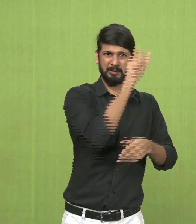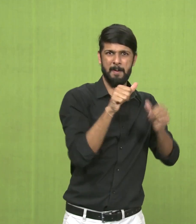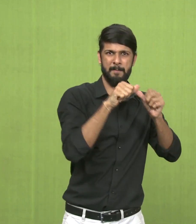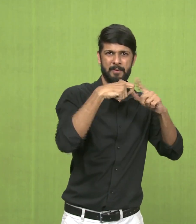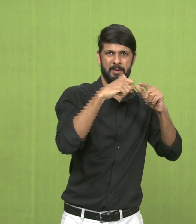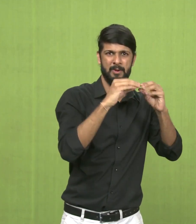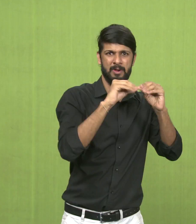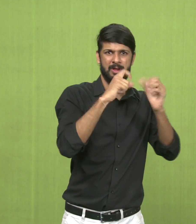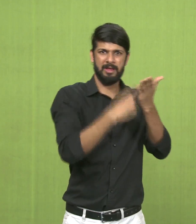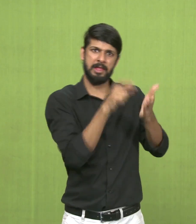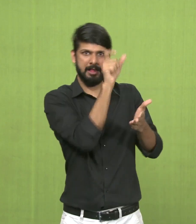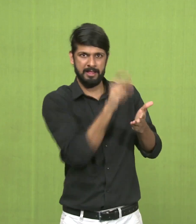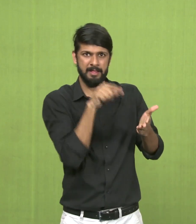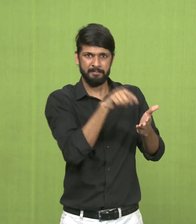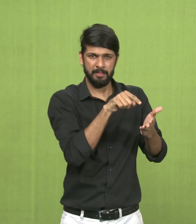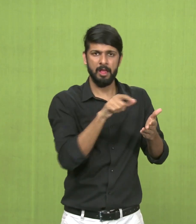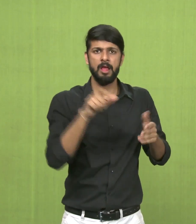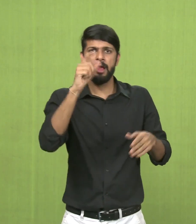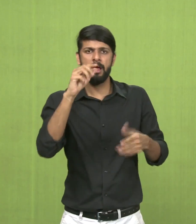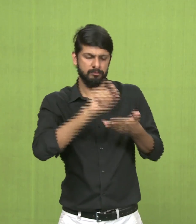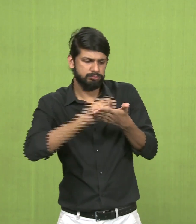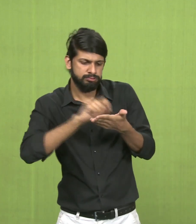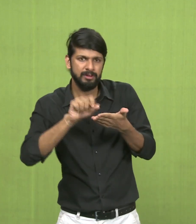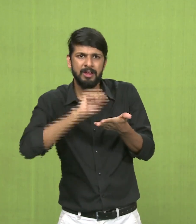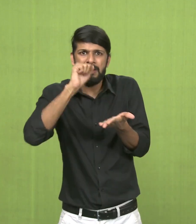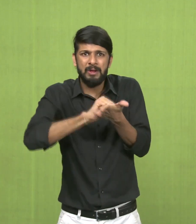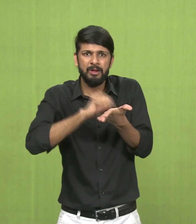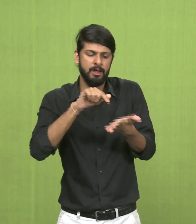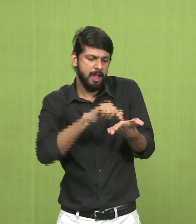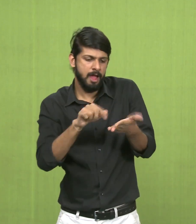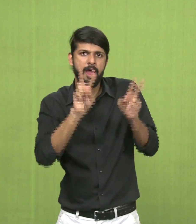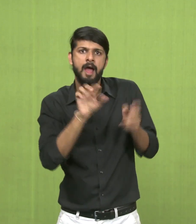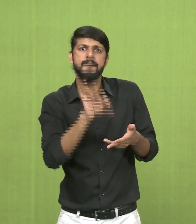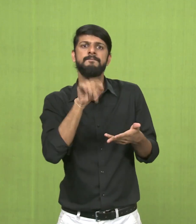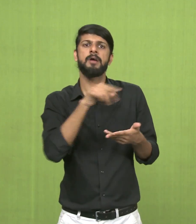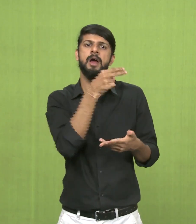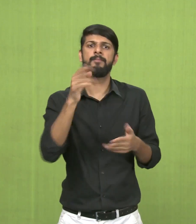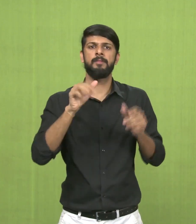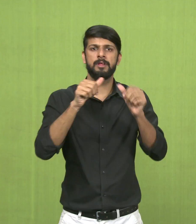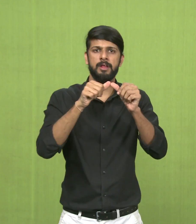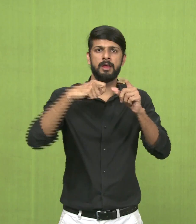This illustration is from the Akbarnama, which is the painted manuscript